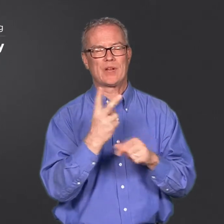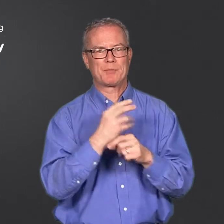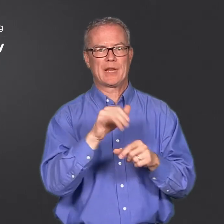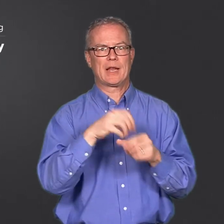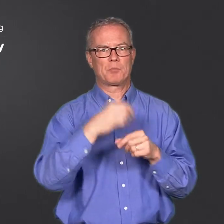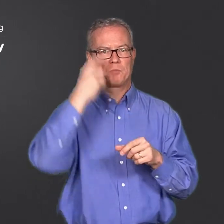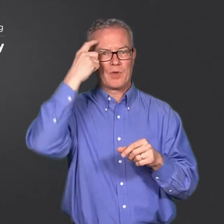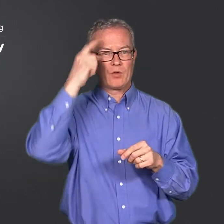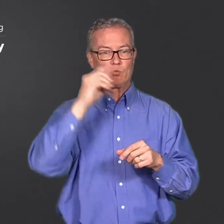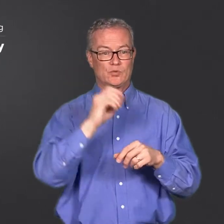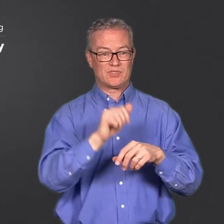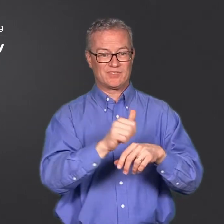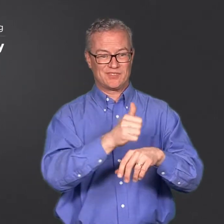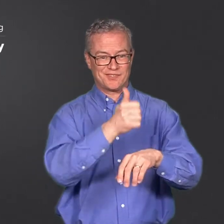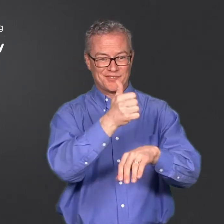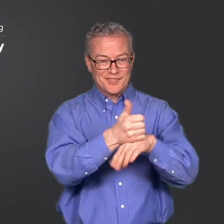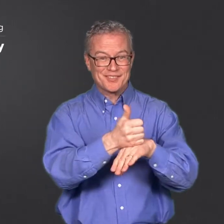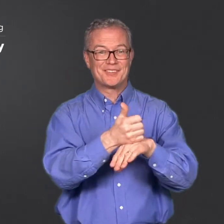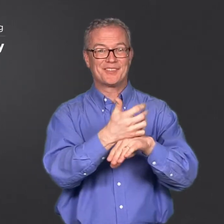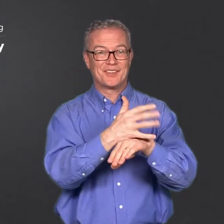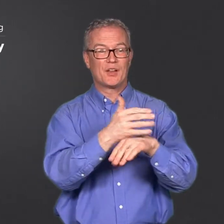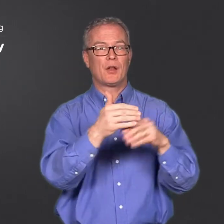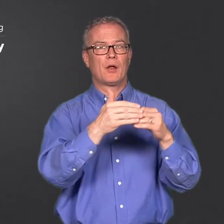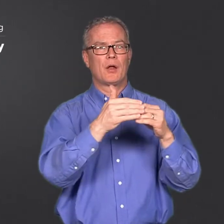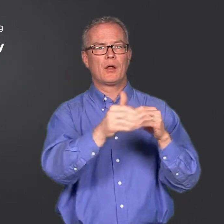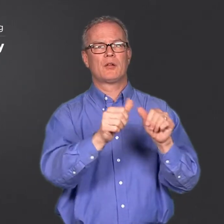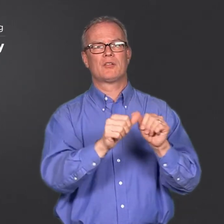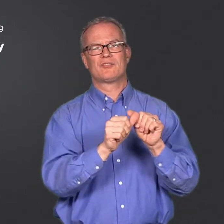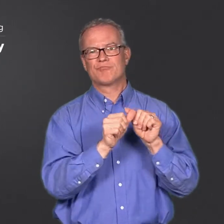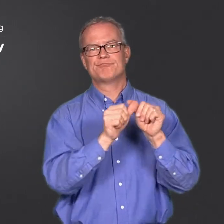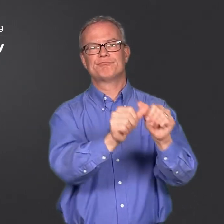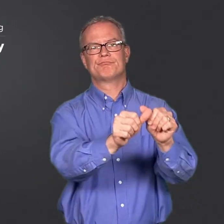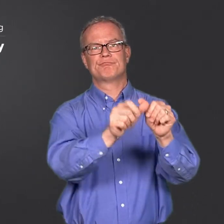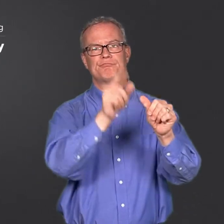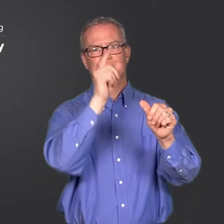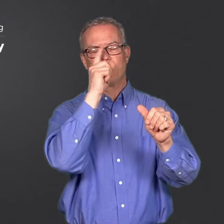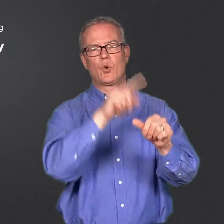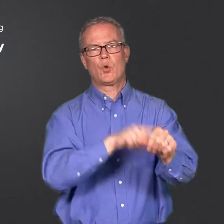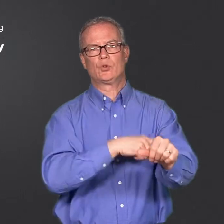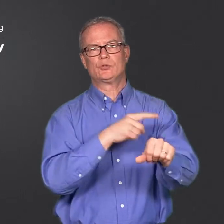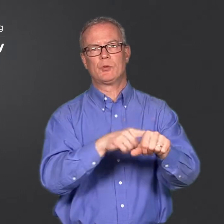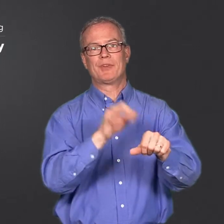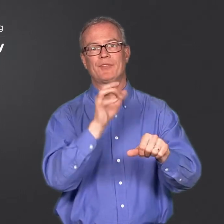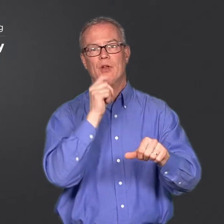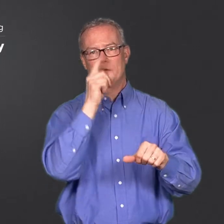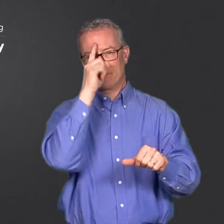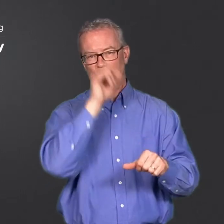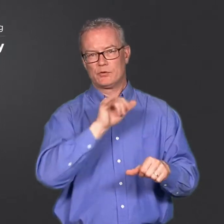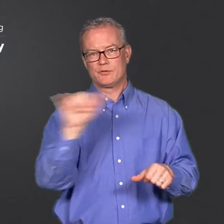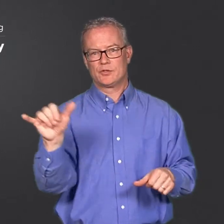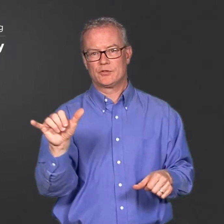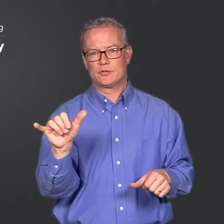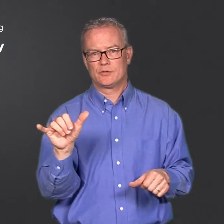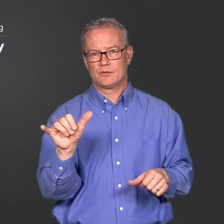always strive to keep that in mind. Establish a service that has sustainability for a long period of time, if